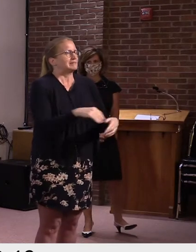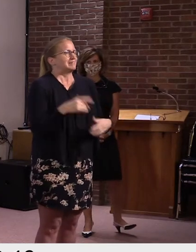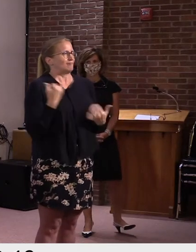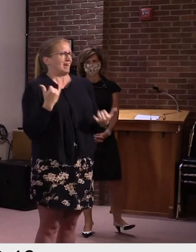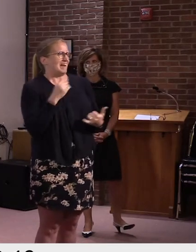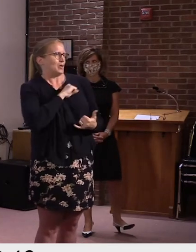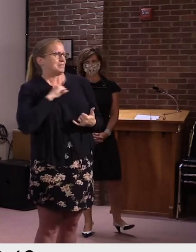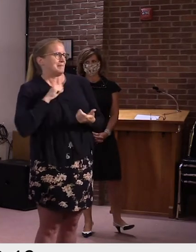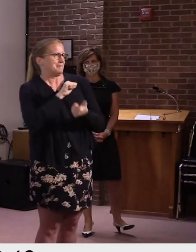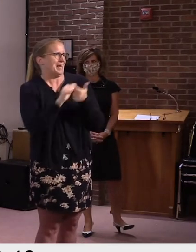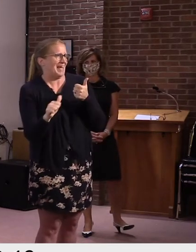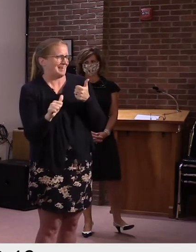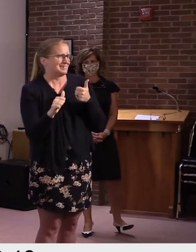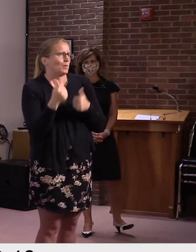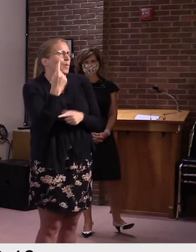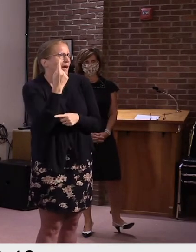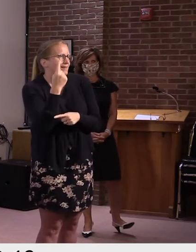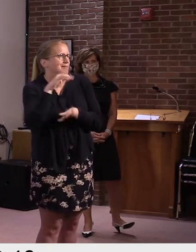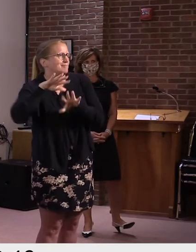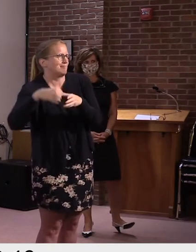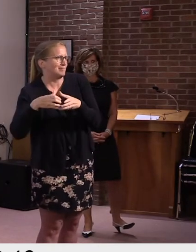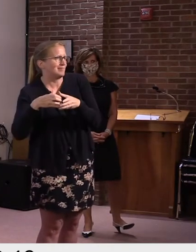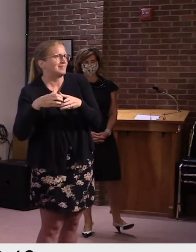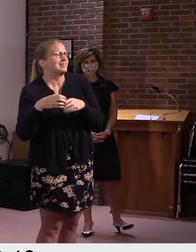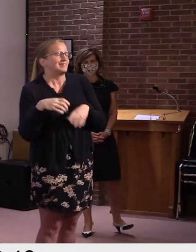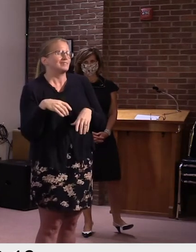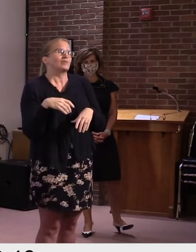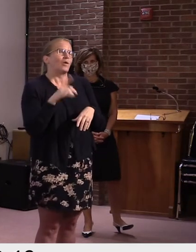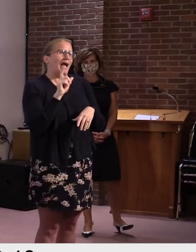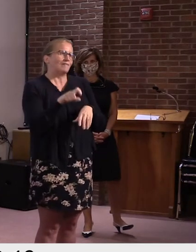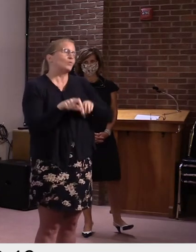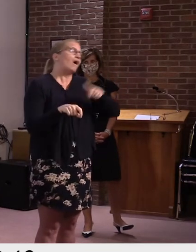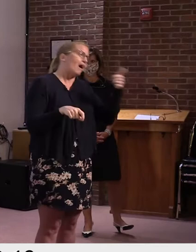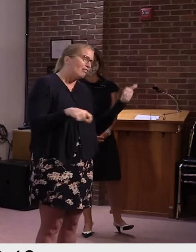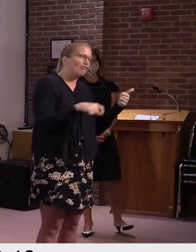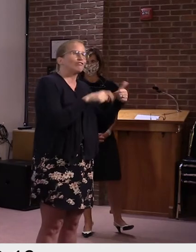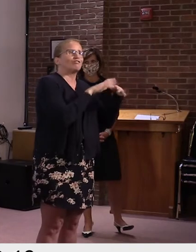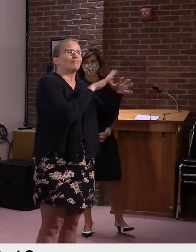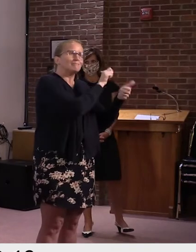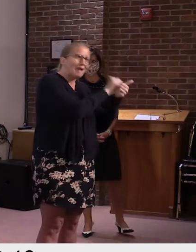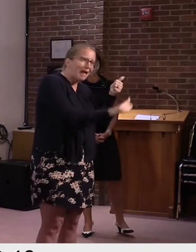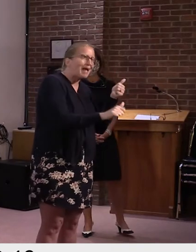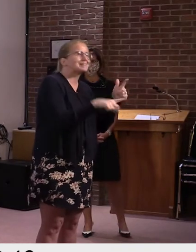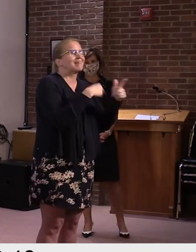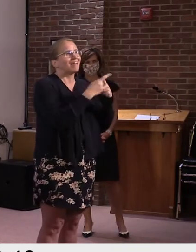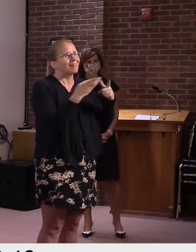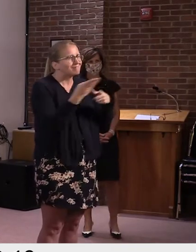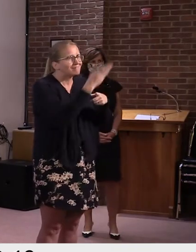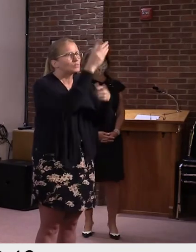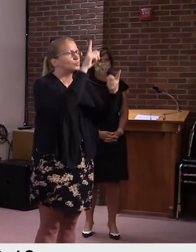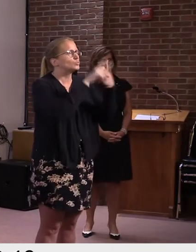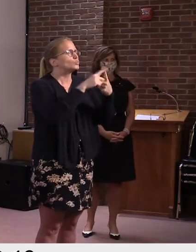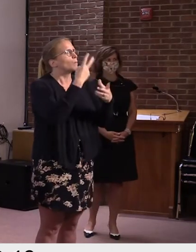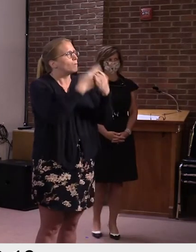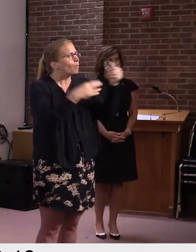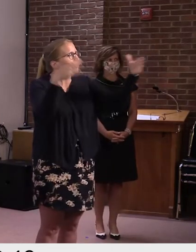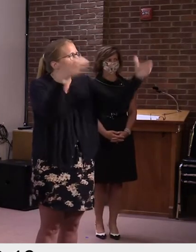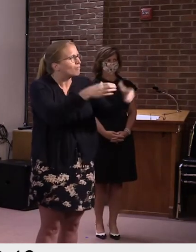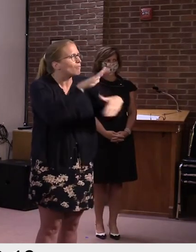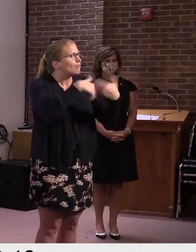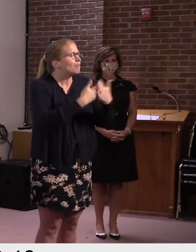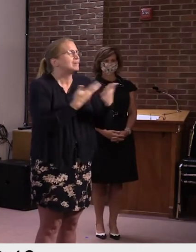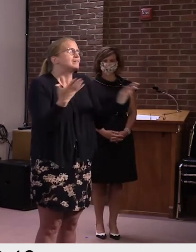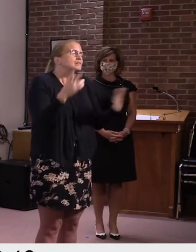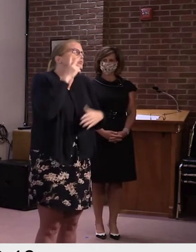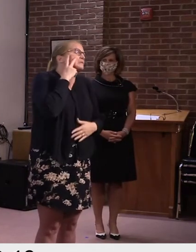body at this point. It still has to get through the Senate, go to the House, and then we'll see what the bills look like in the end. We think